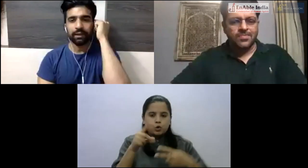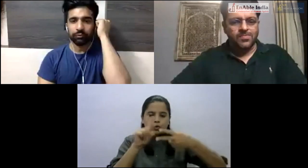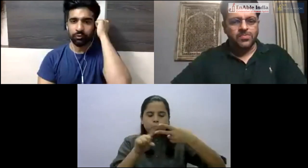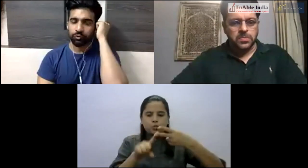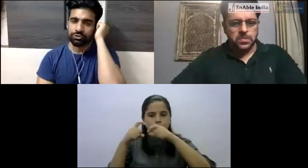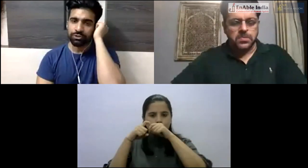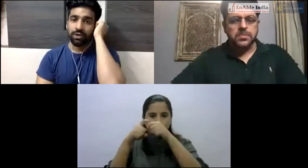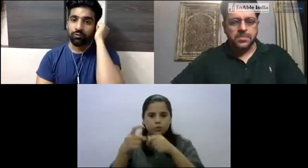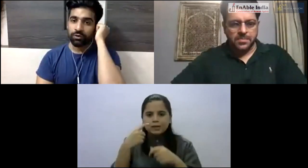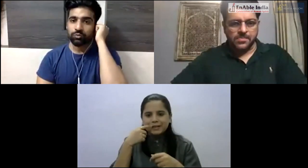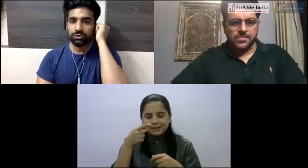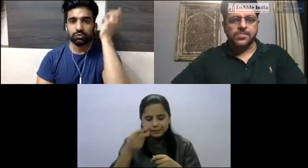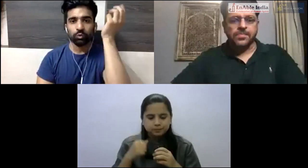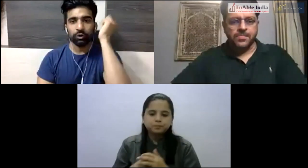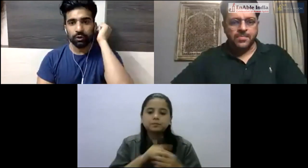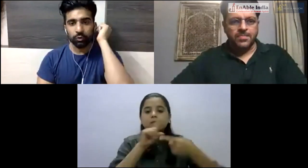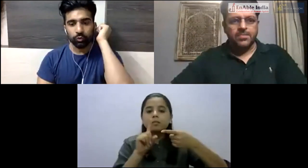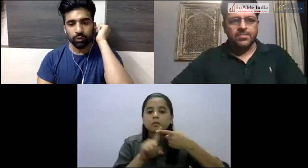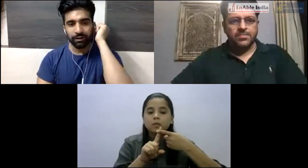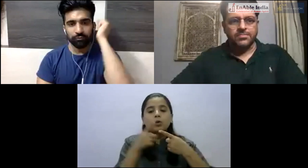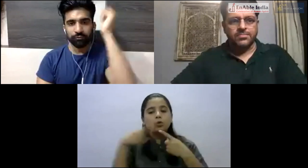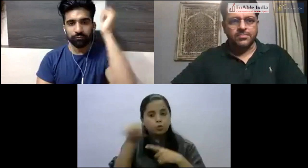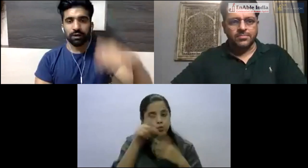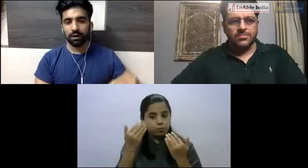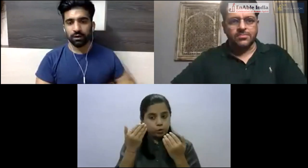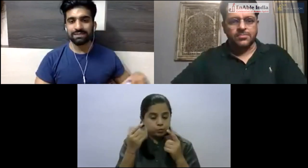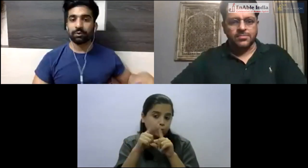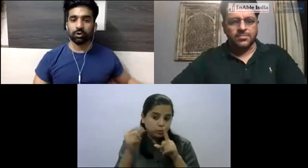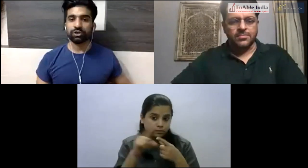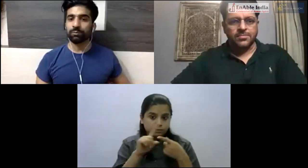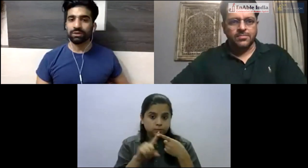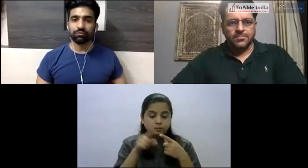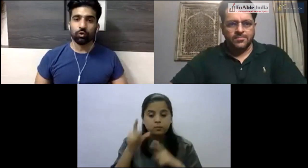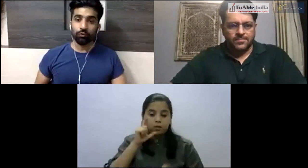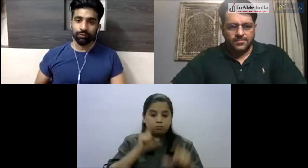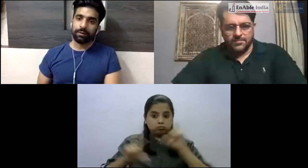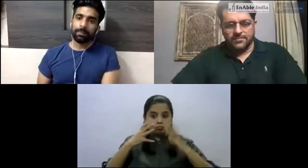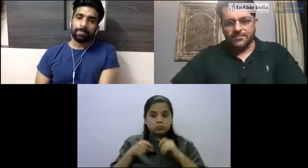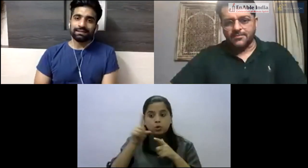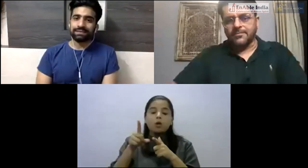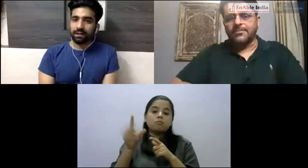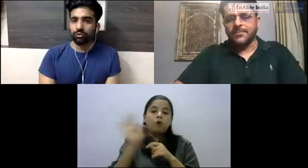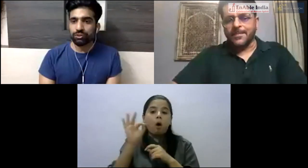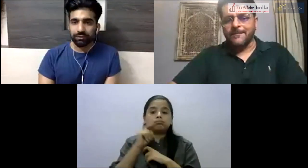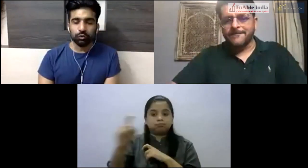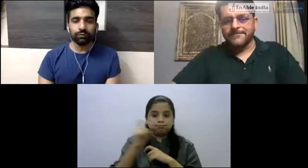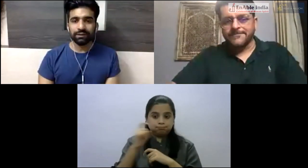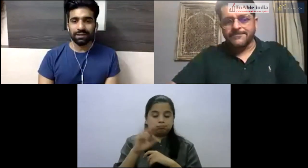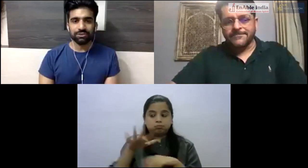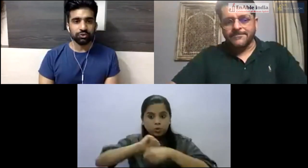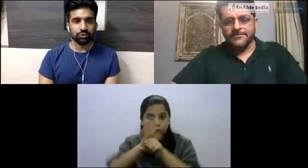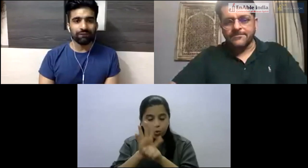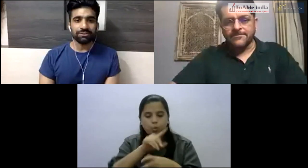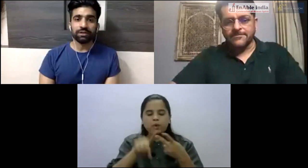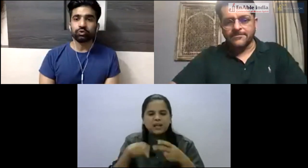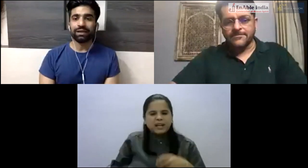when it came to the nutrition. First was what you can do to kind of as a precautionary measure for COVID, and second was something to do with gastric